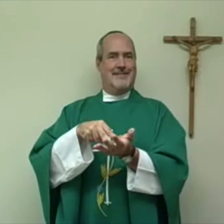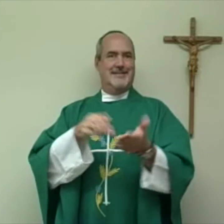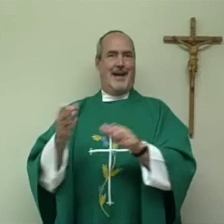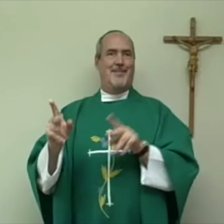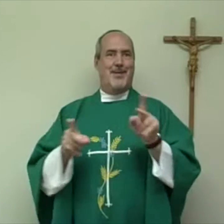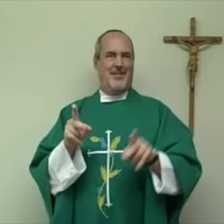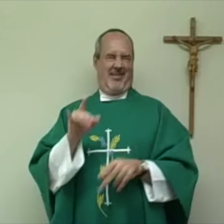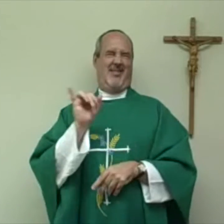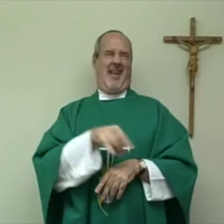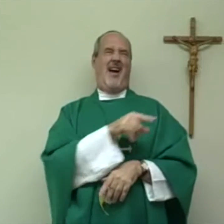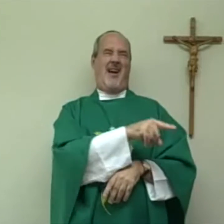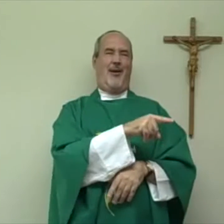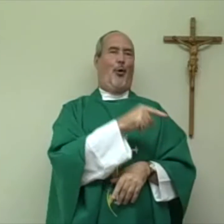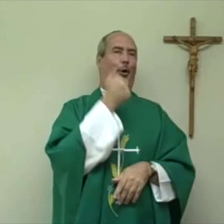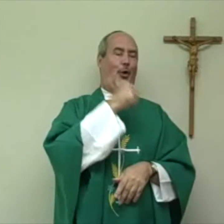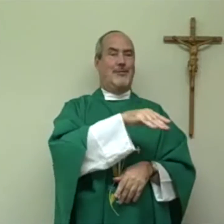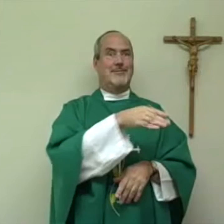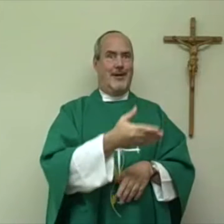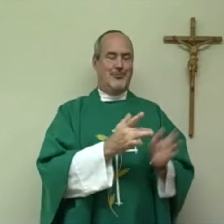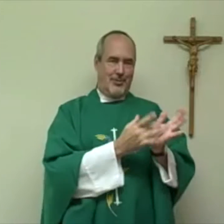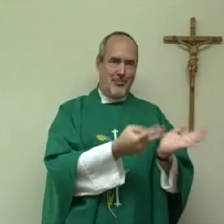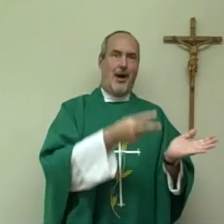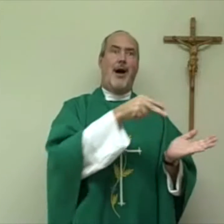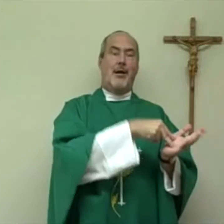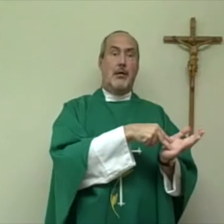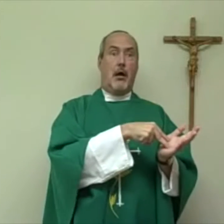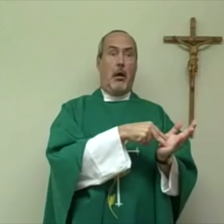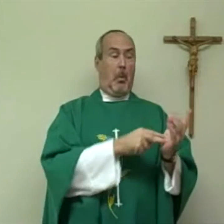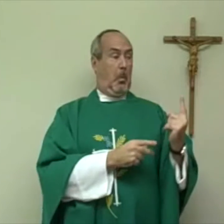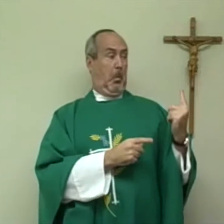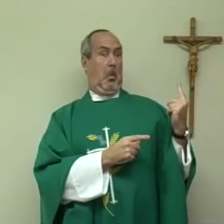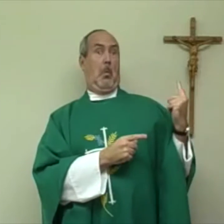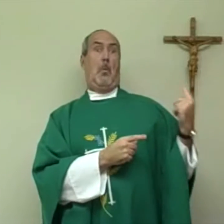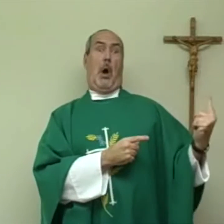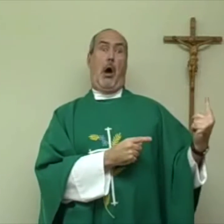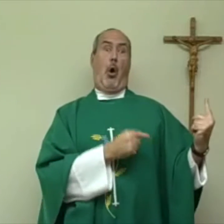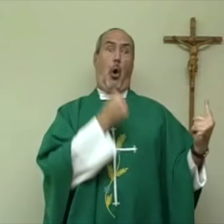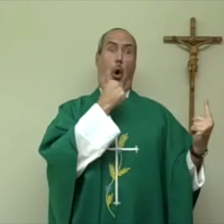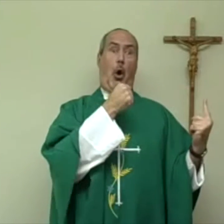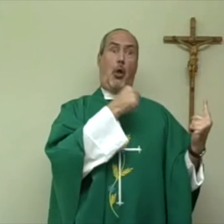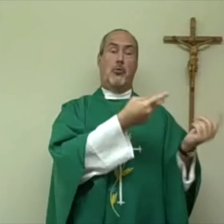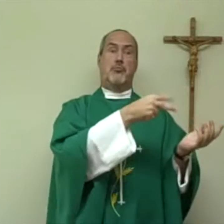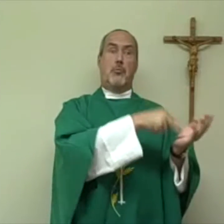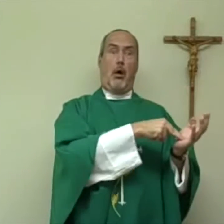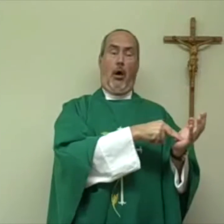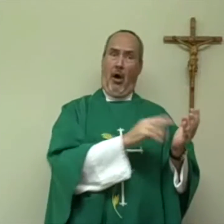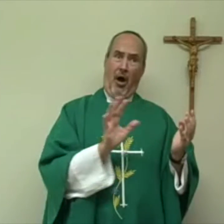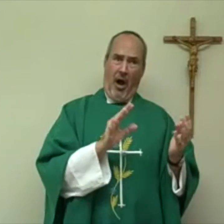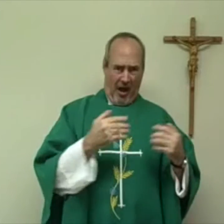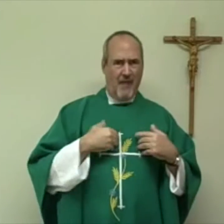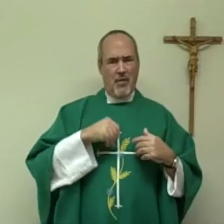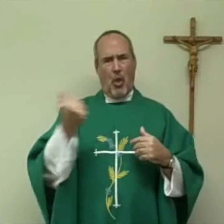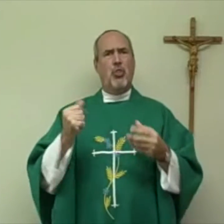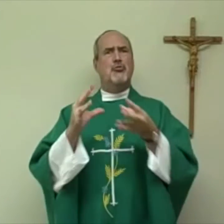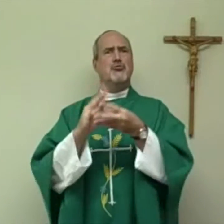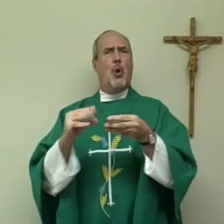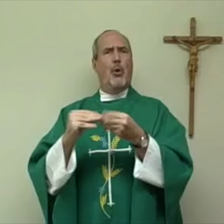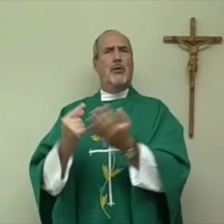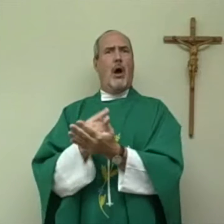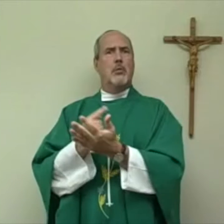Jesus did raise people from the dead. The little girl that it speaks of. But she's not the only one that he raised from the dead. There